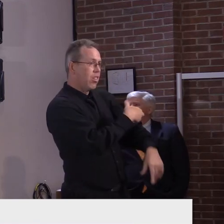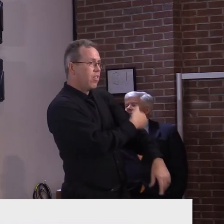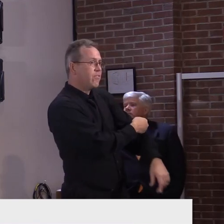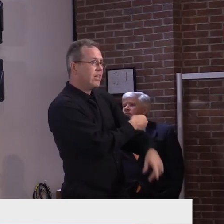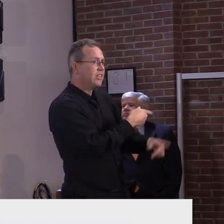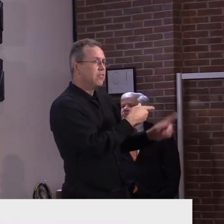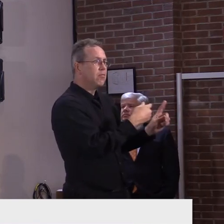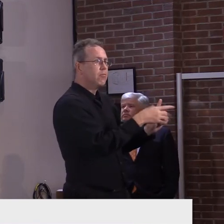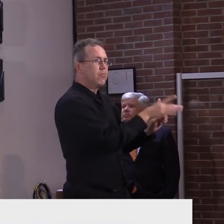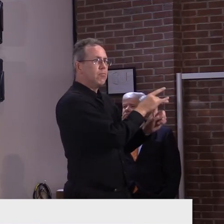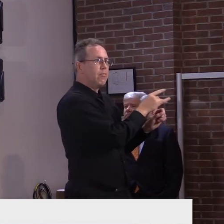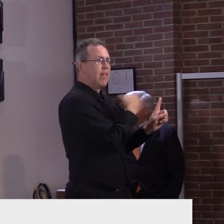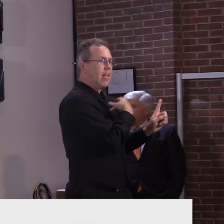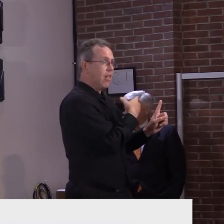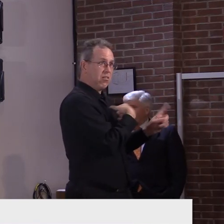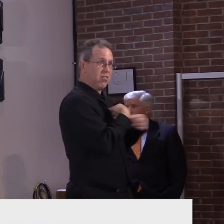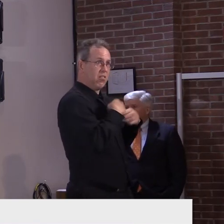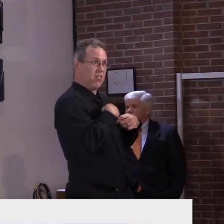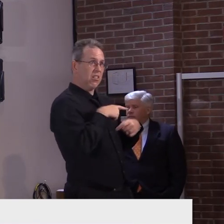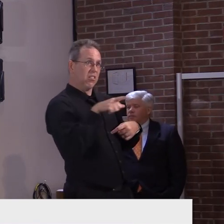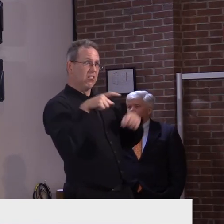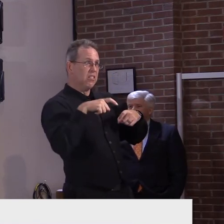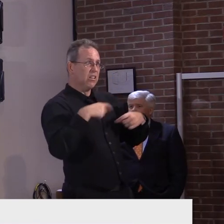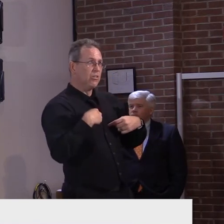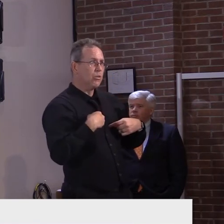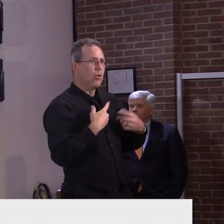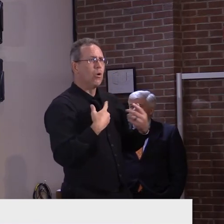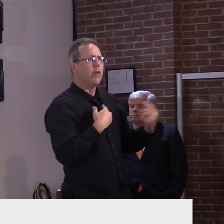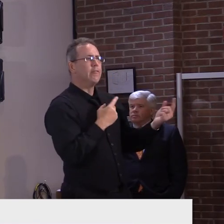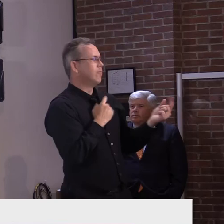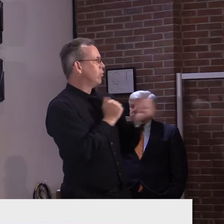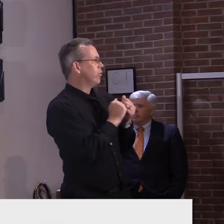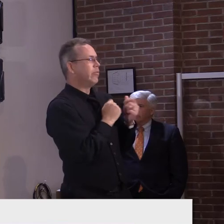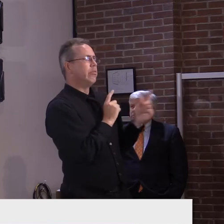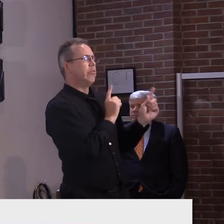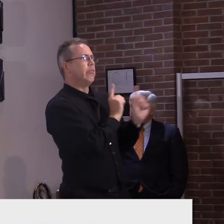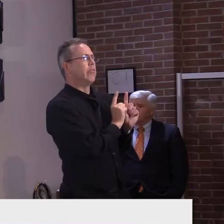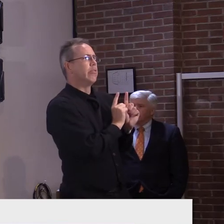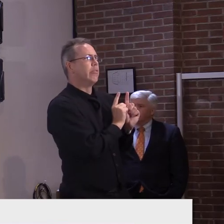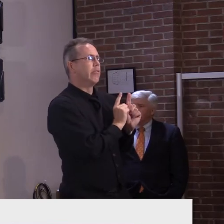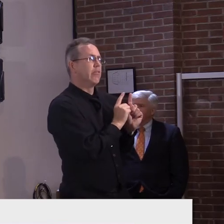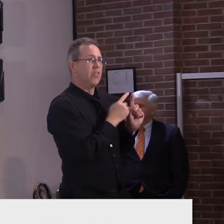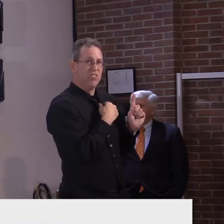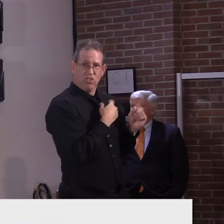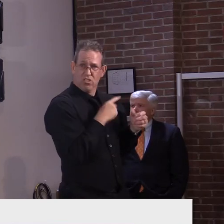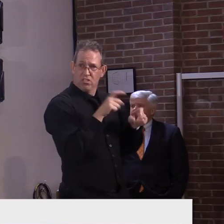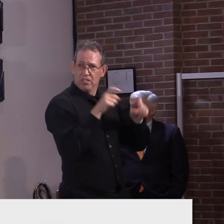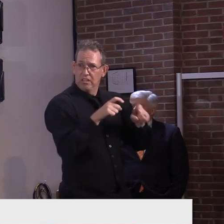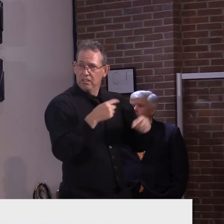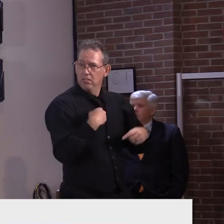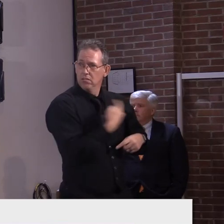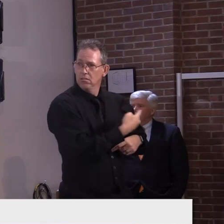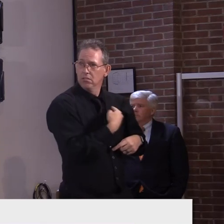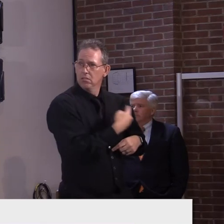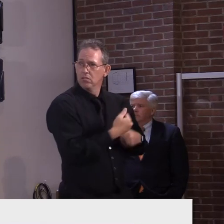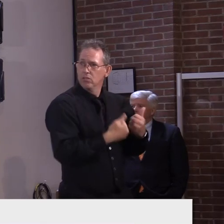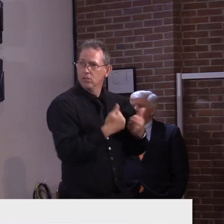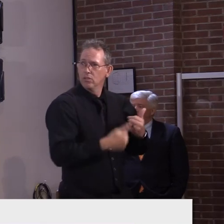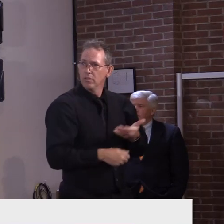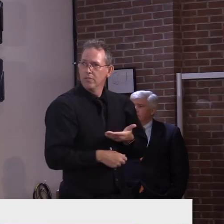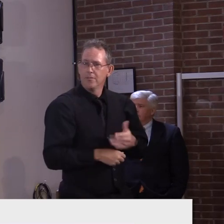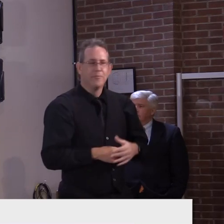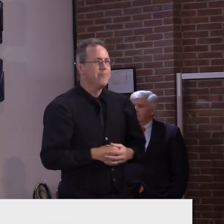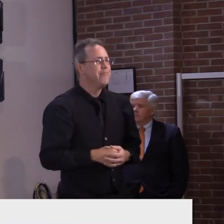that might change in the health department's recommendations? I concur with Dr. Levine.